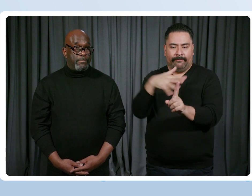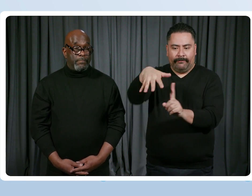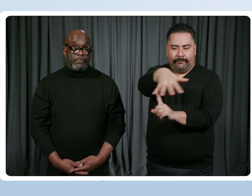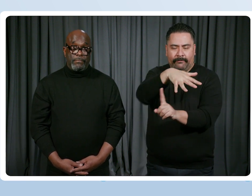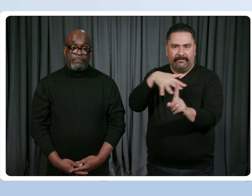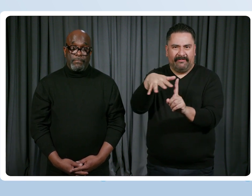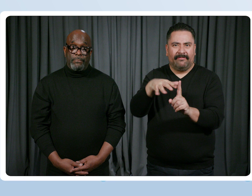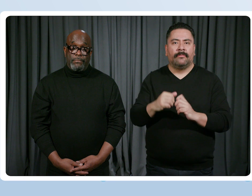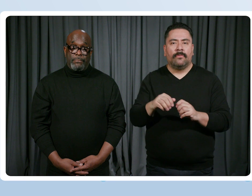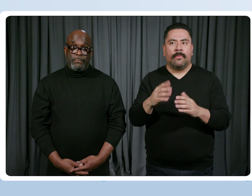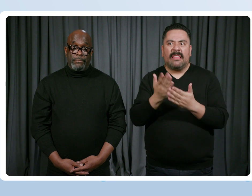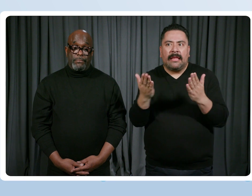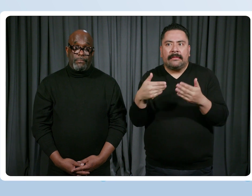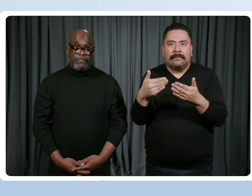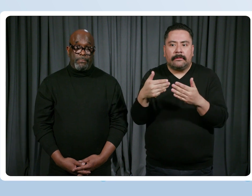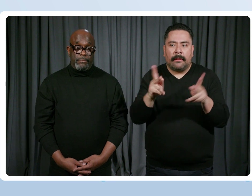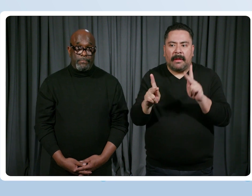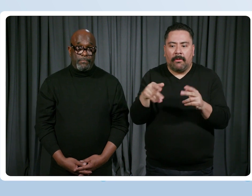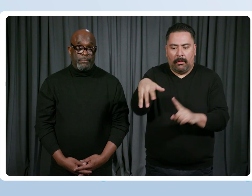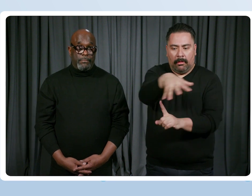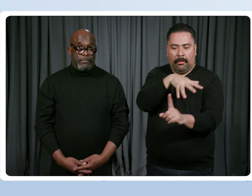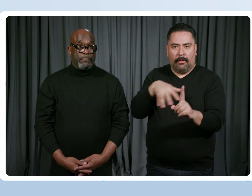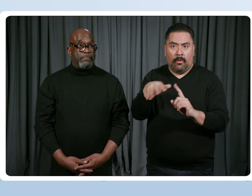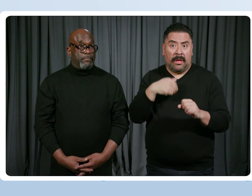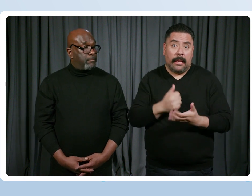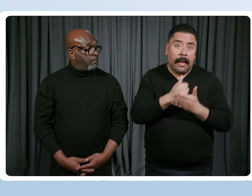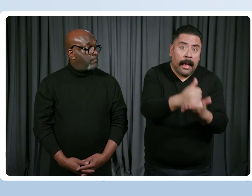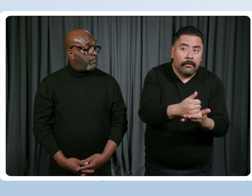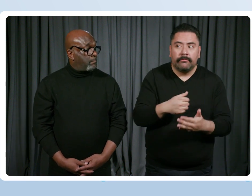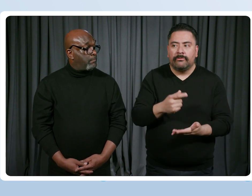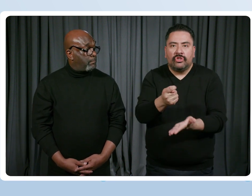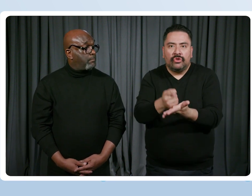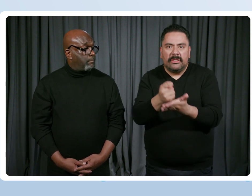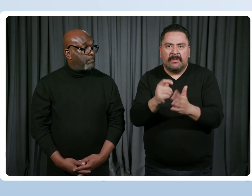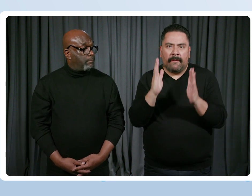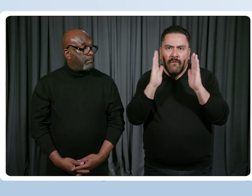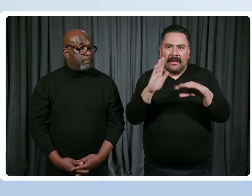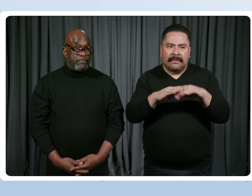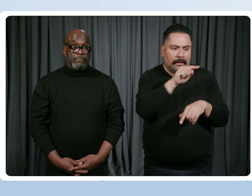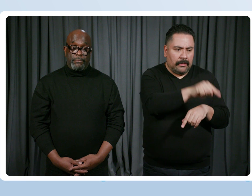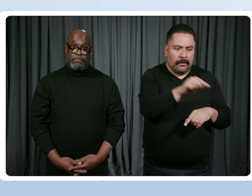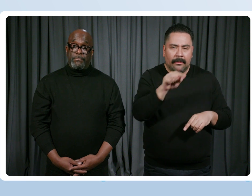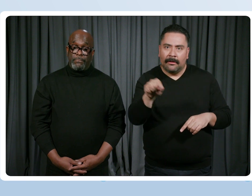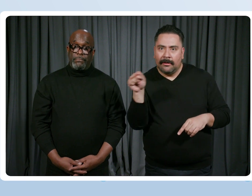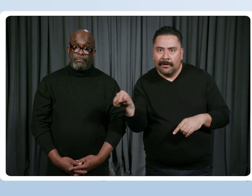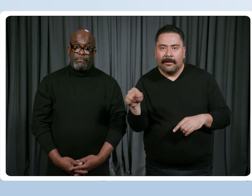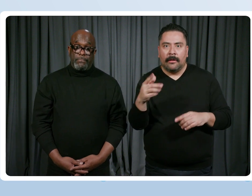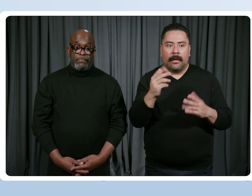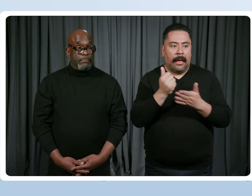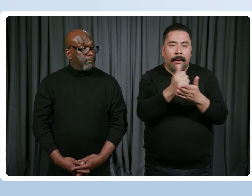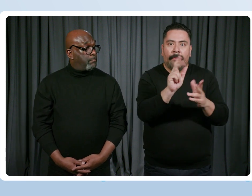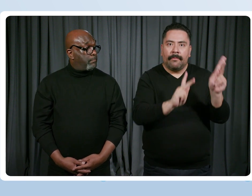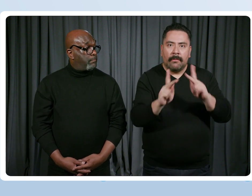that surround people. And we can do interventions or treatments focused on all three of those areas to help people be able to